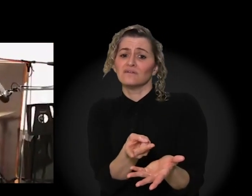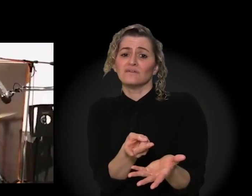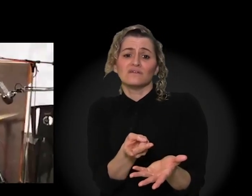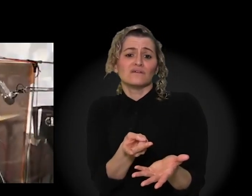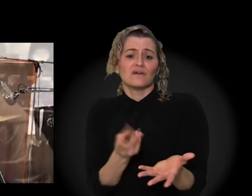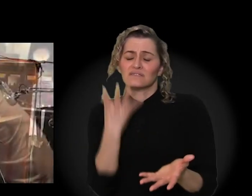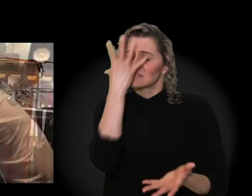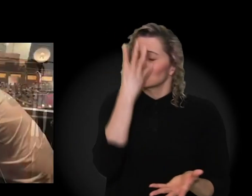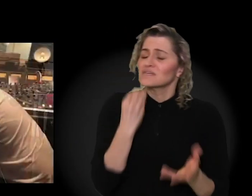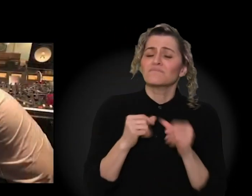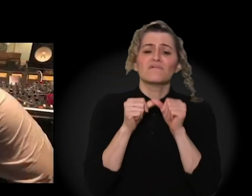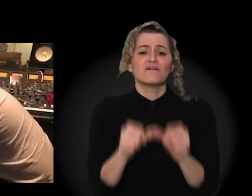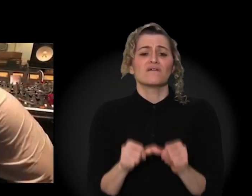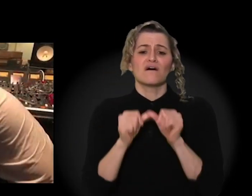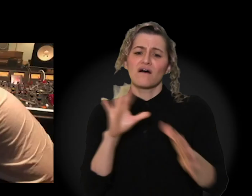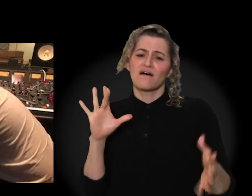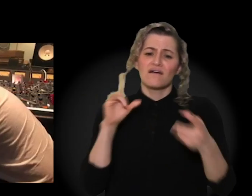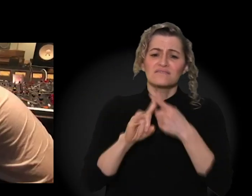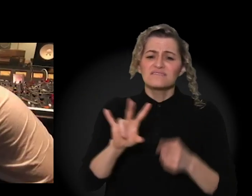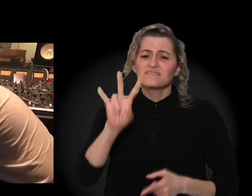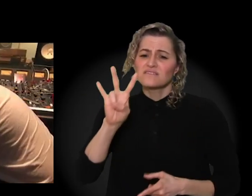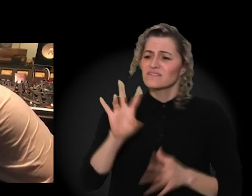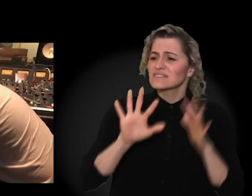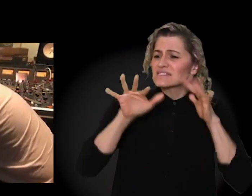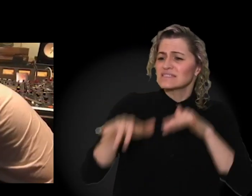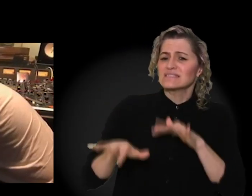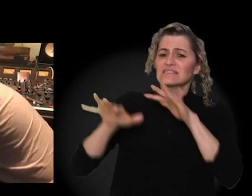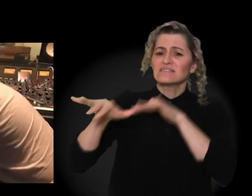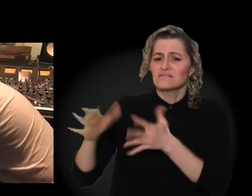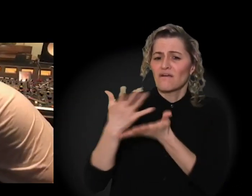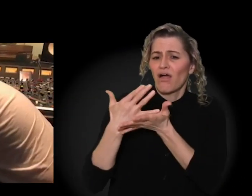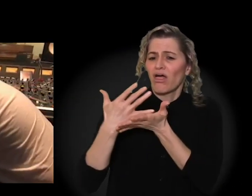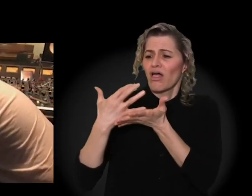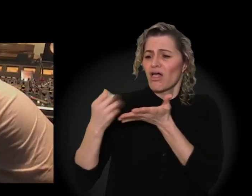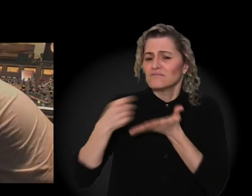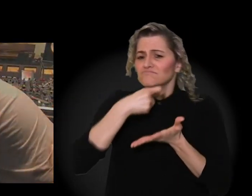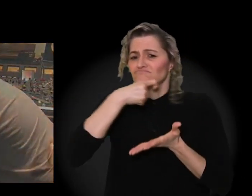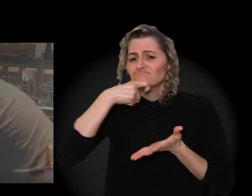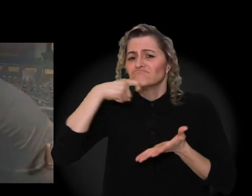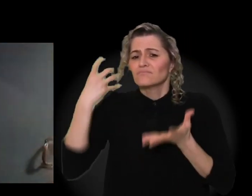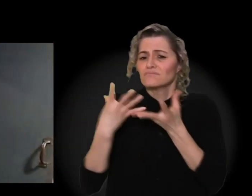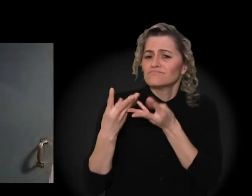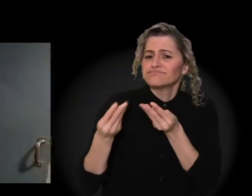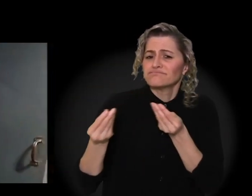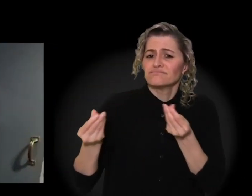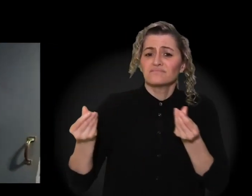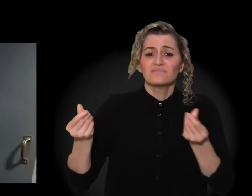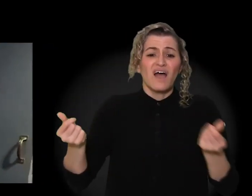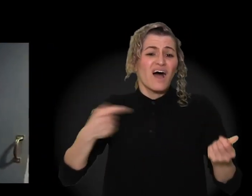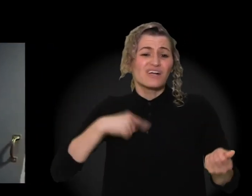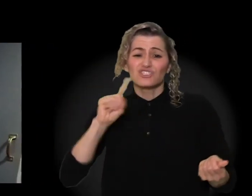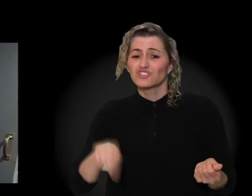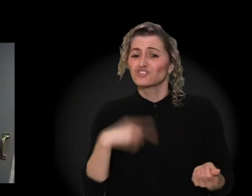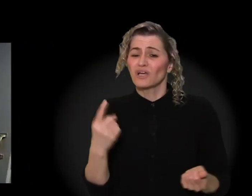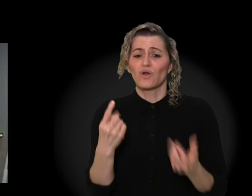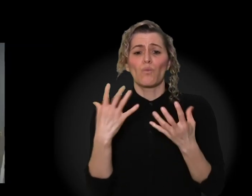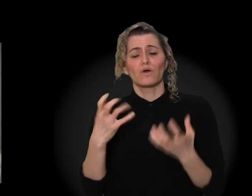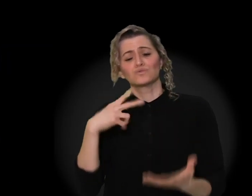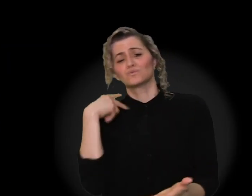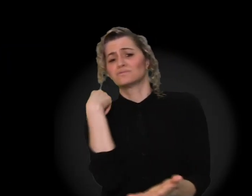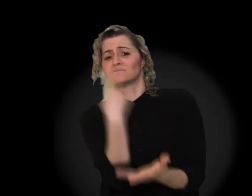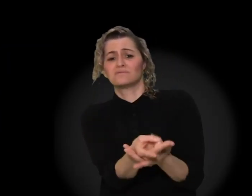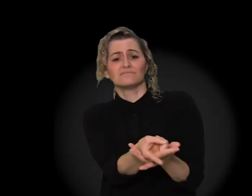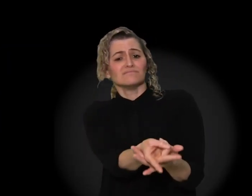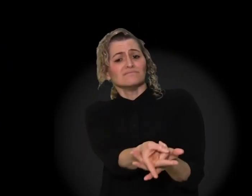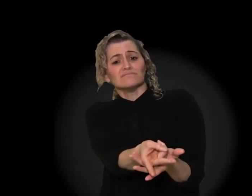horizontal, sleep until the seven seas run dry. I just